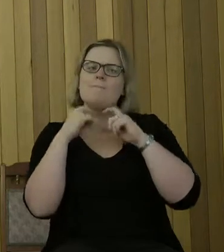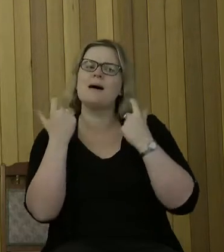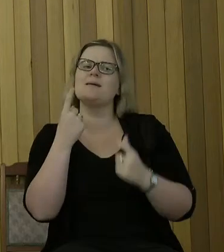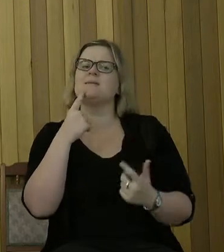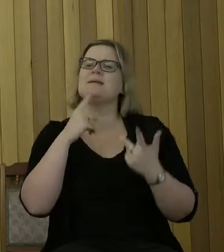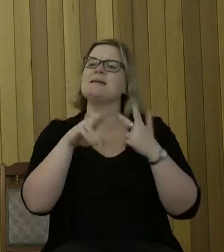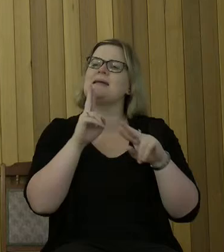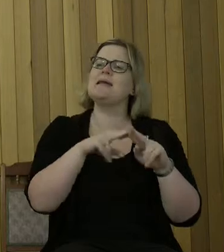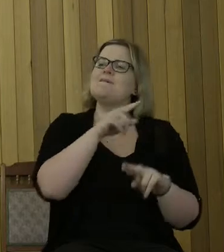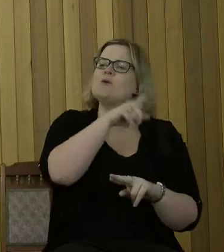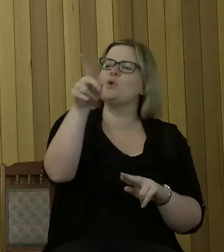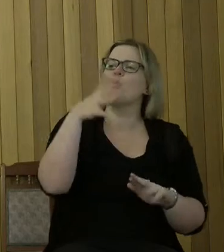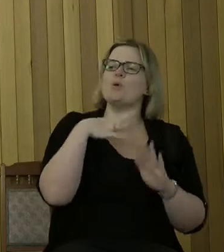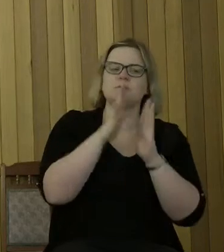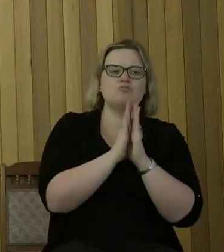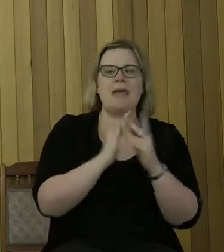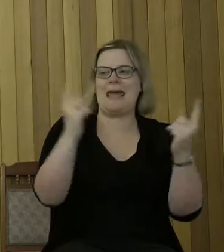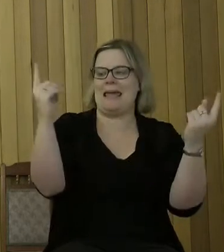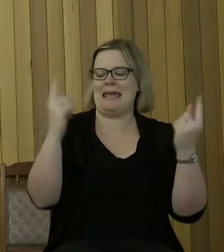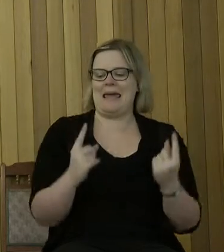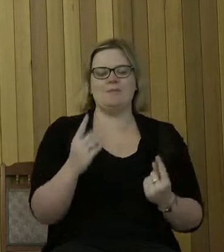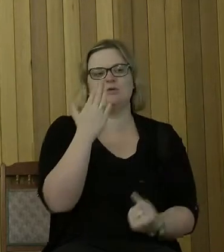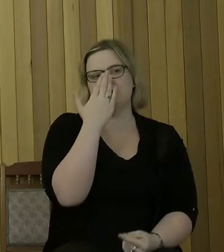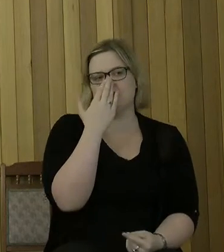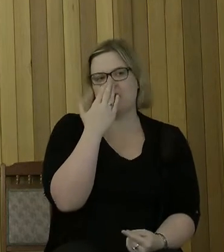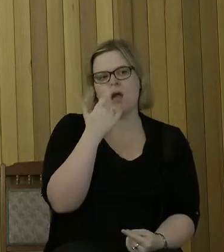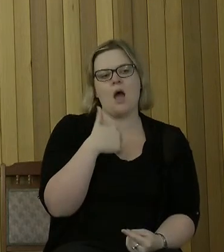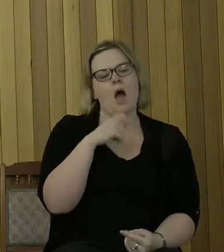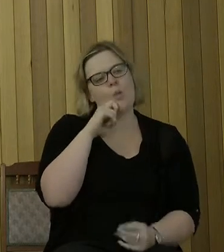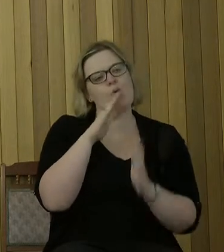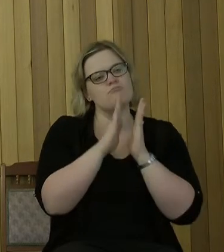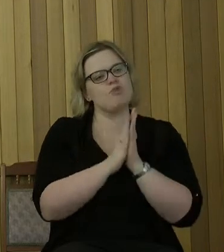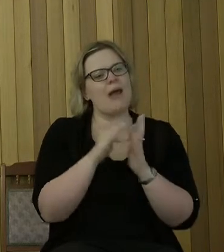you'd like to have prayer, come down the front. I'll pray for you."